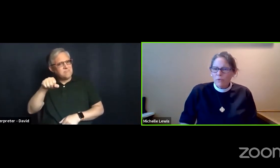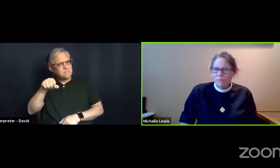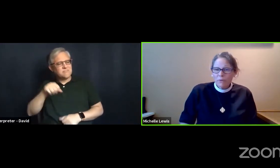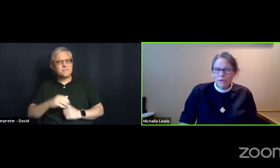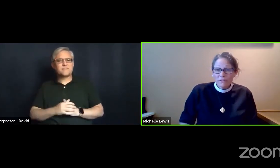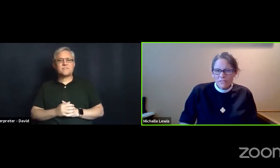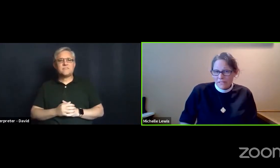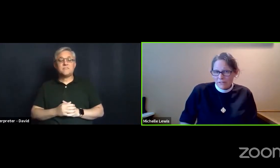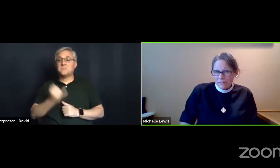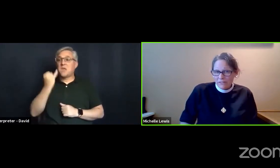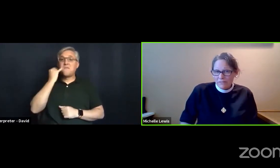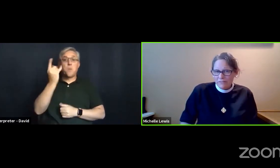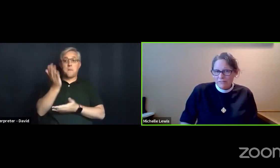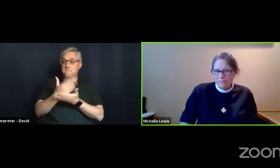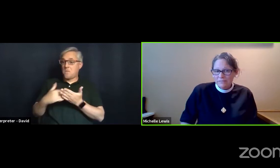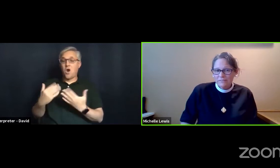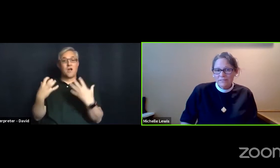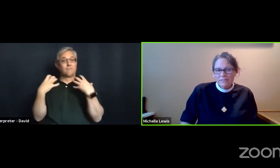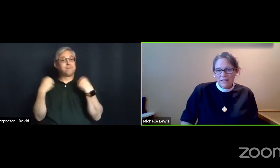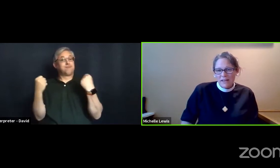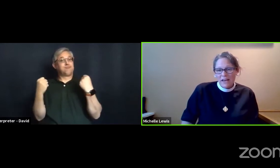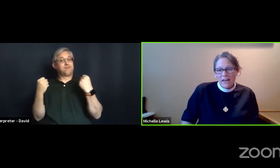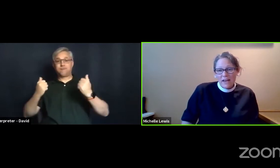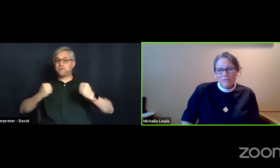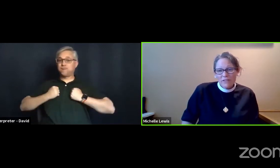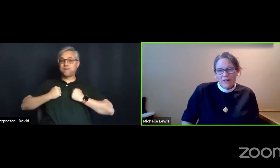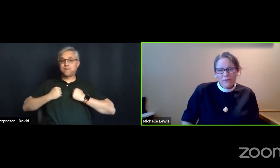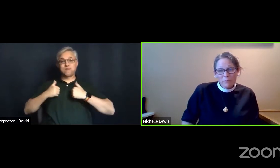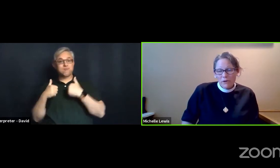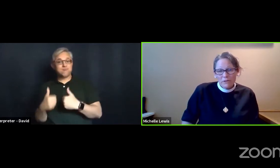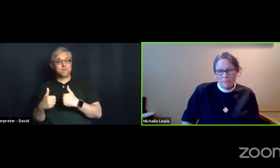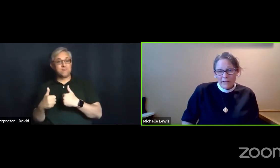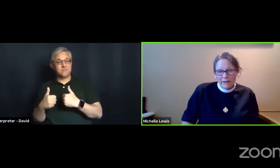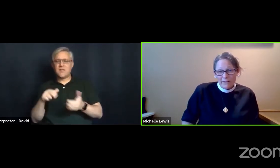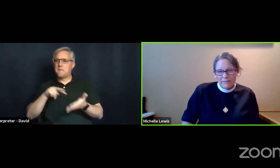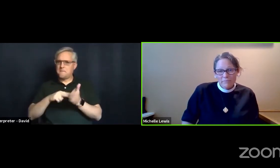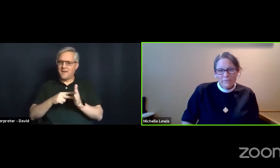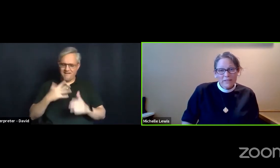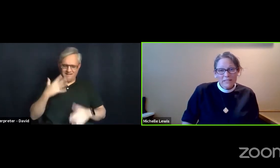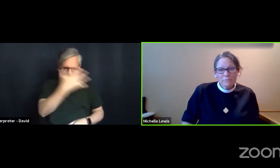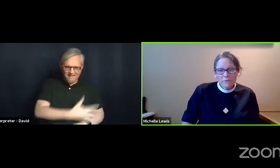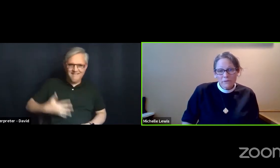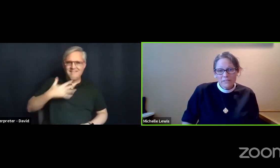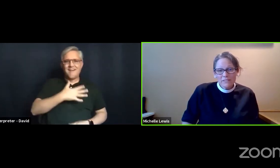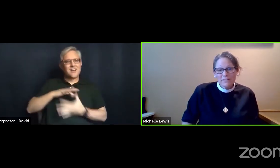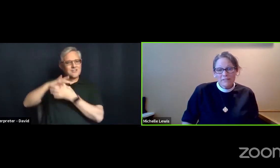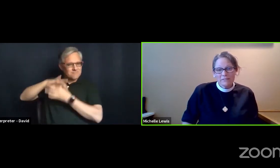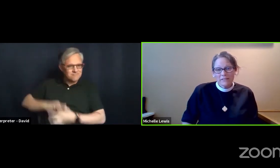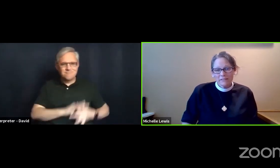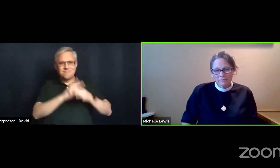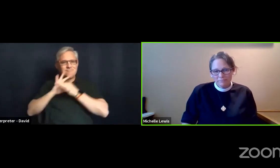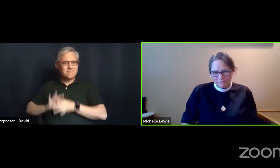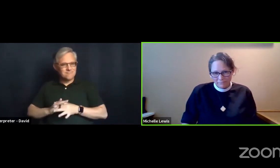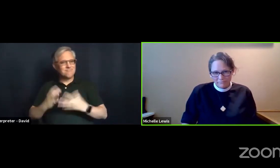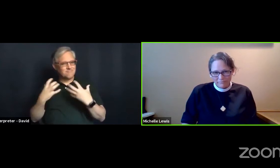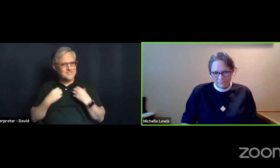And if one part is healed, every other part of the body experiences